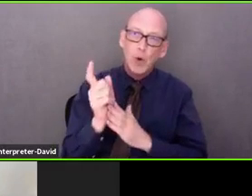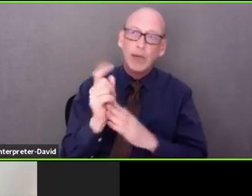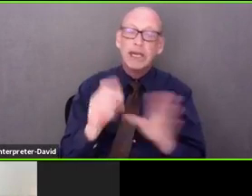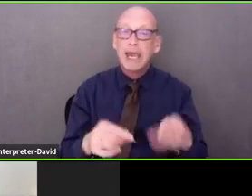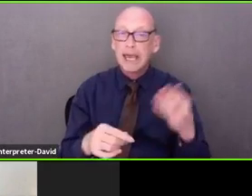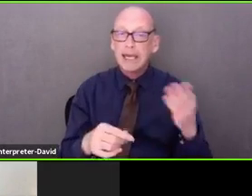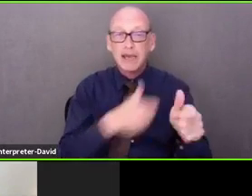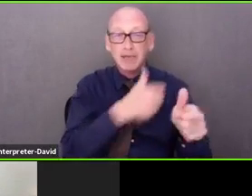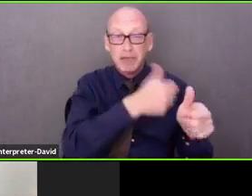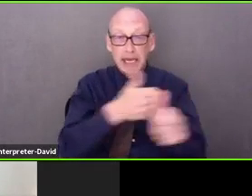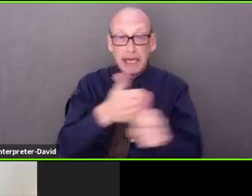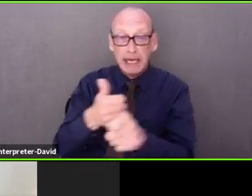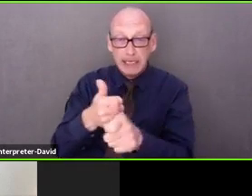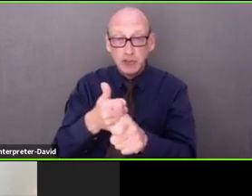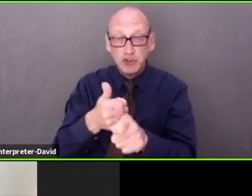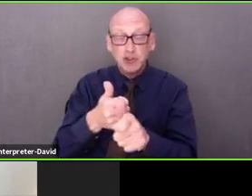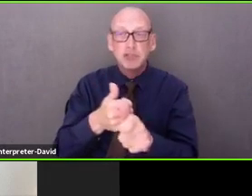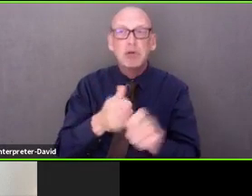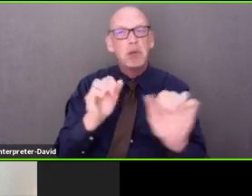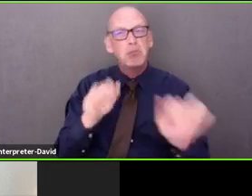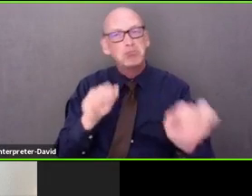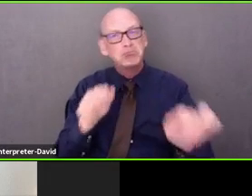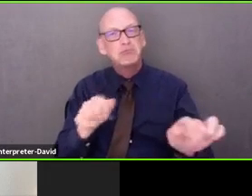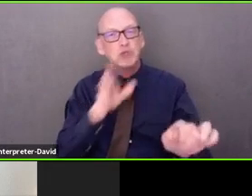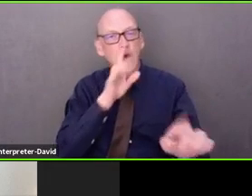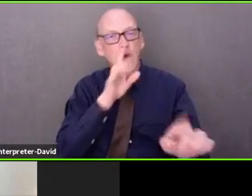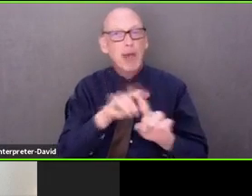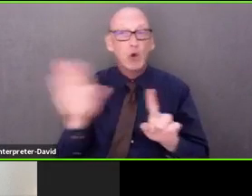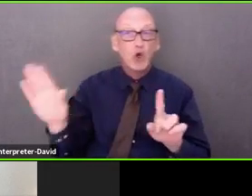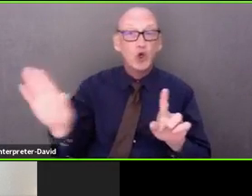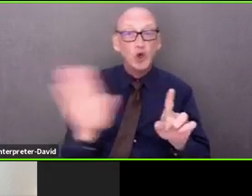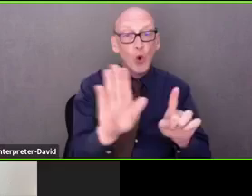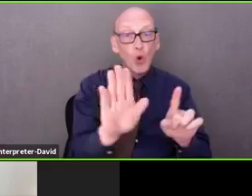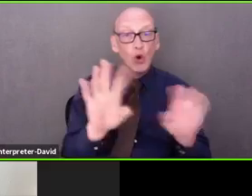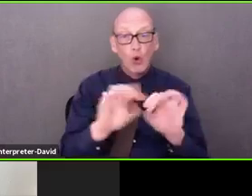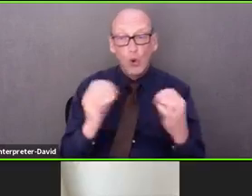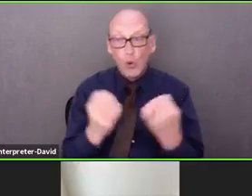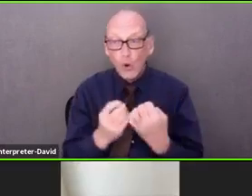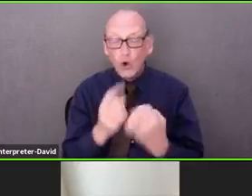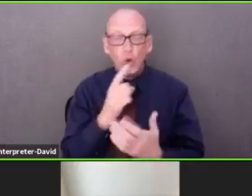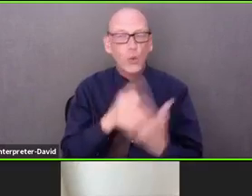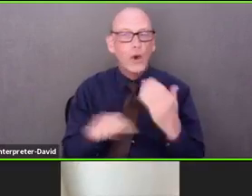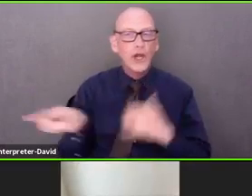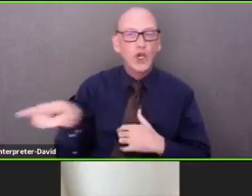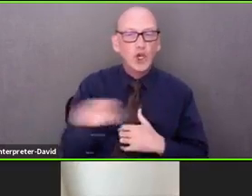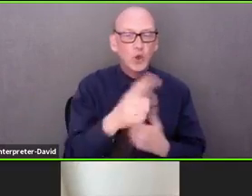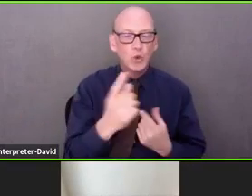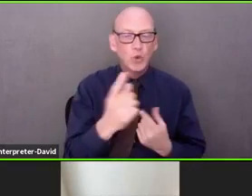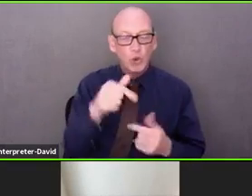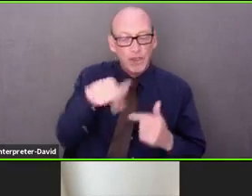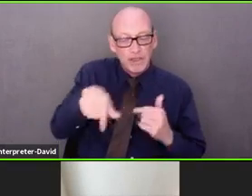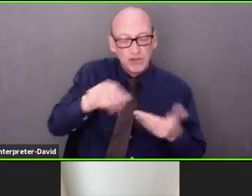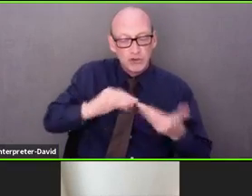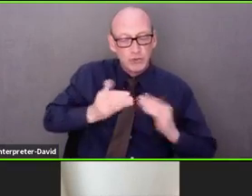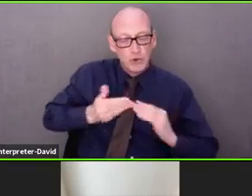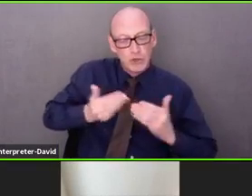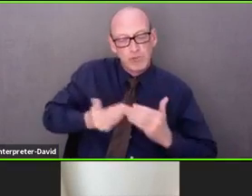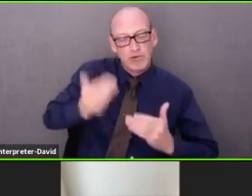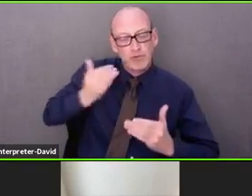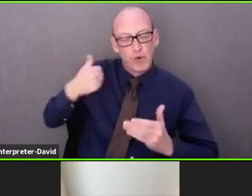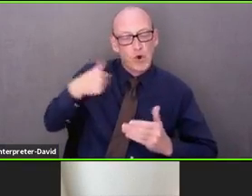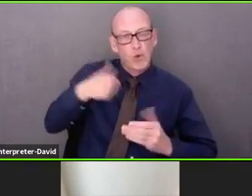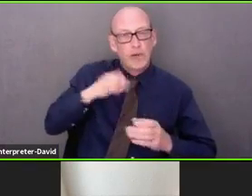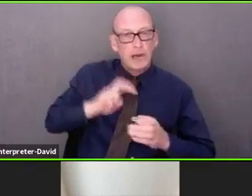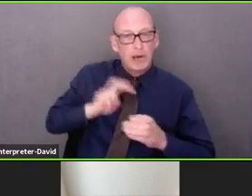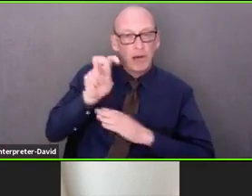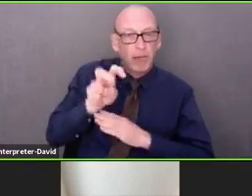each the platform to kind of talk a little bit about your organizations and what you're doing in this community before we kind of jump into a few